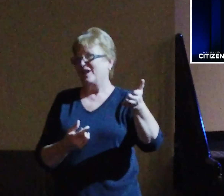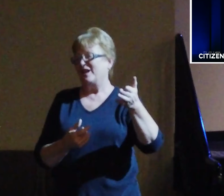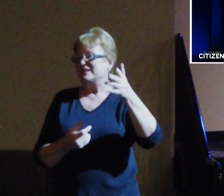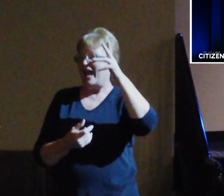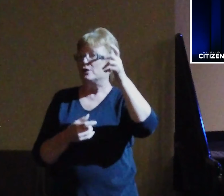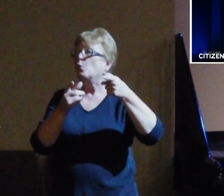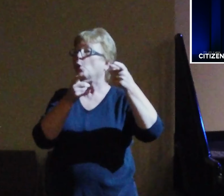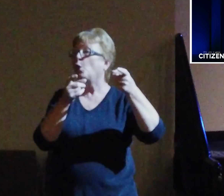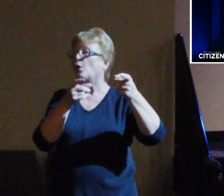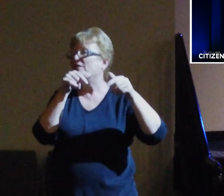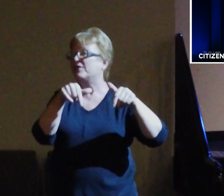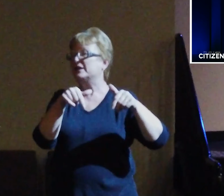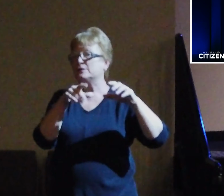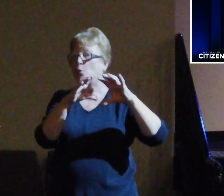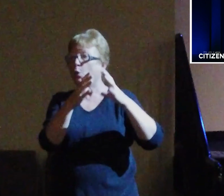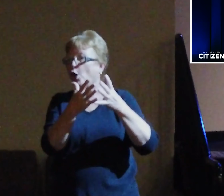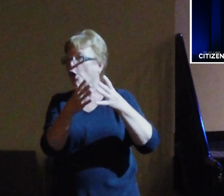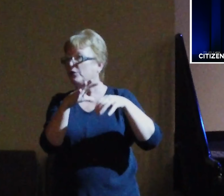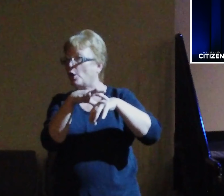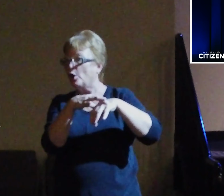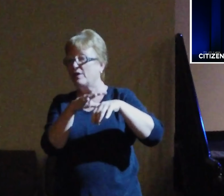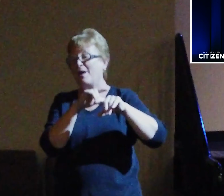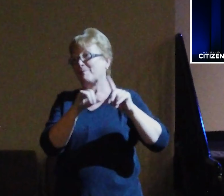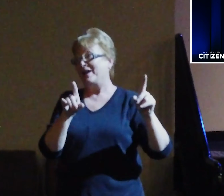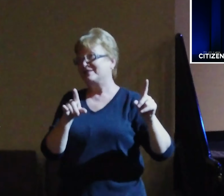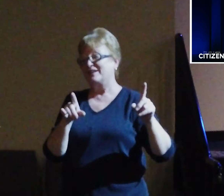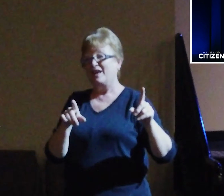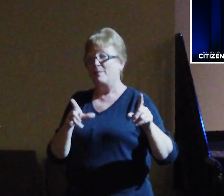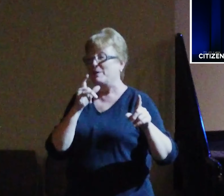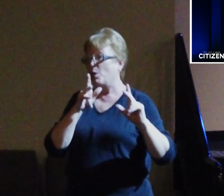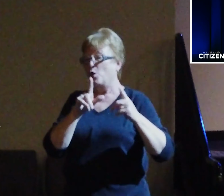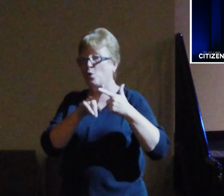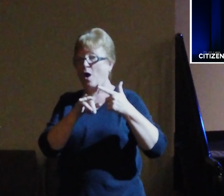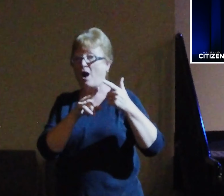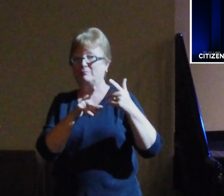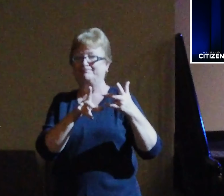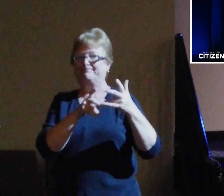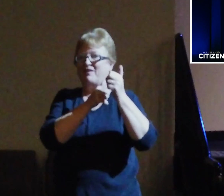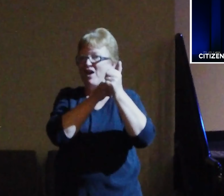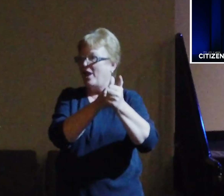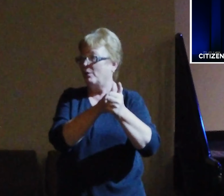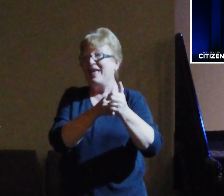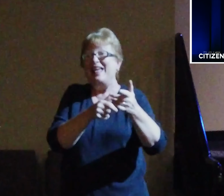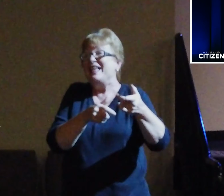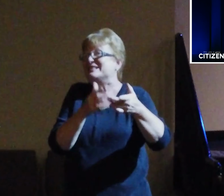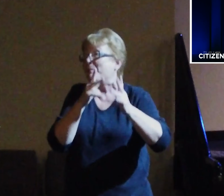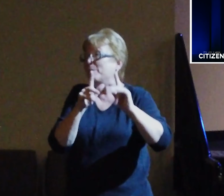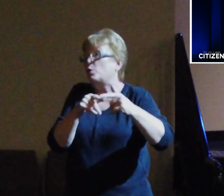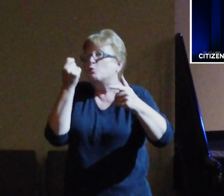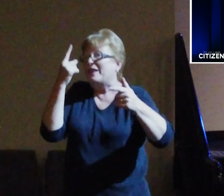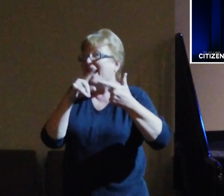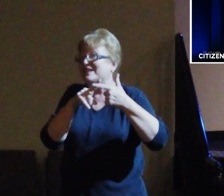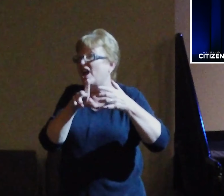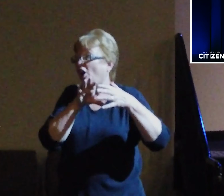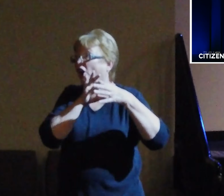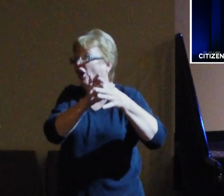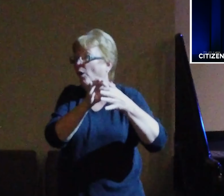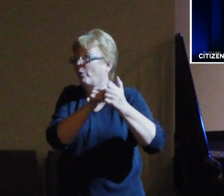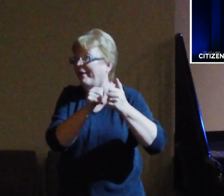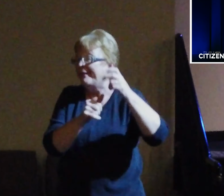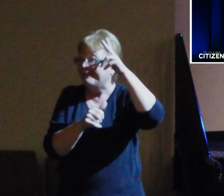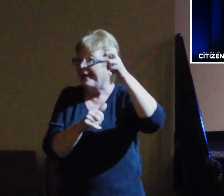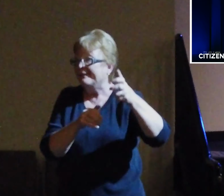though under the sovereignty of God. And those who are on his side, whether they realize it or not. So we need to be